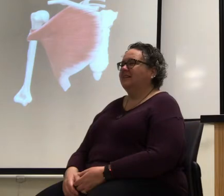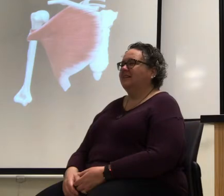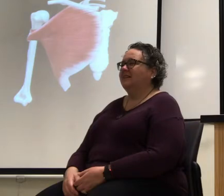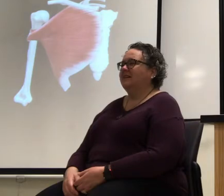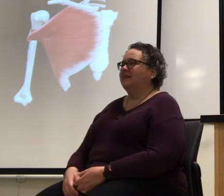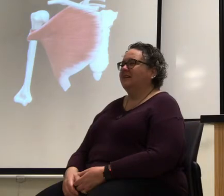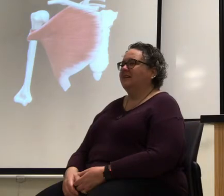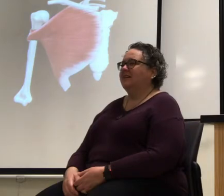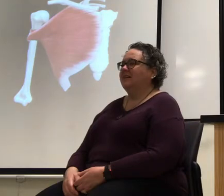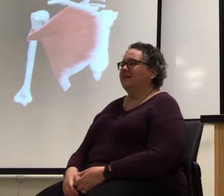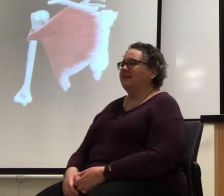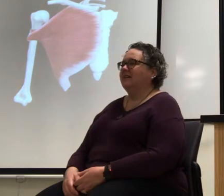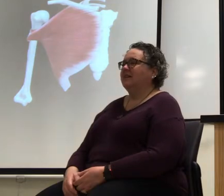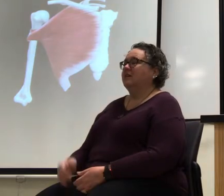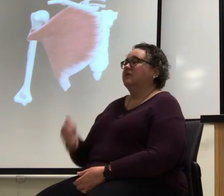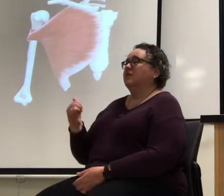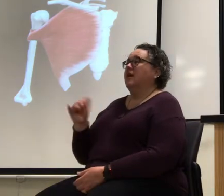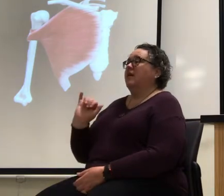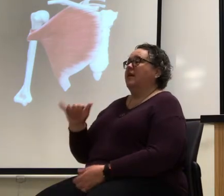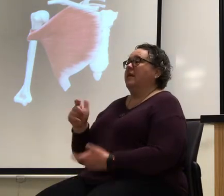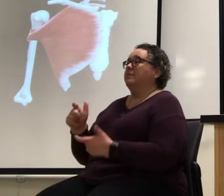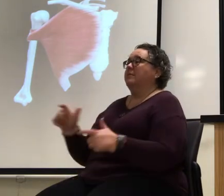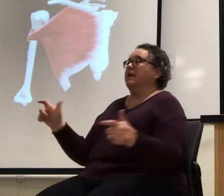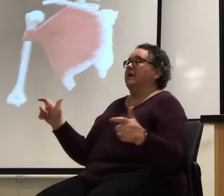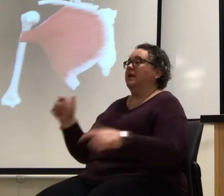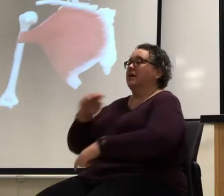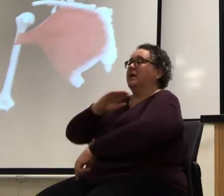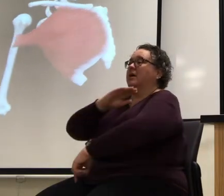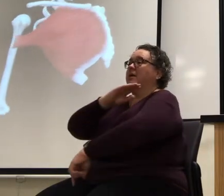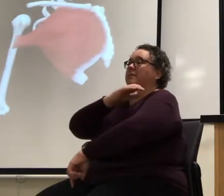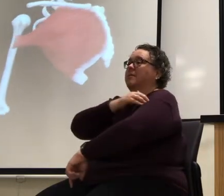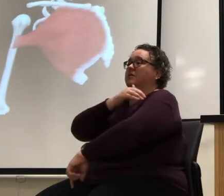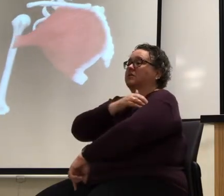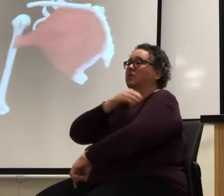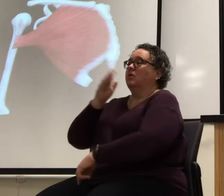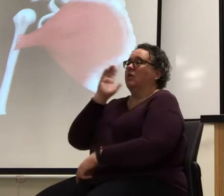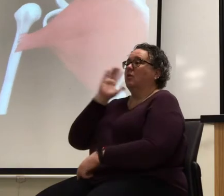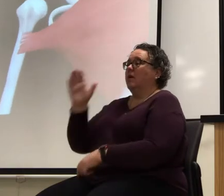Now that big muscle is going to converge and insert